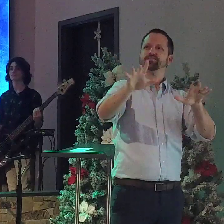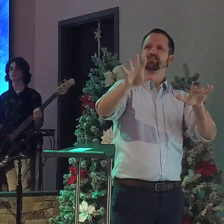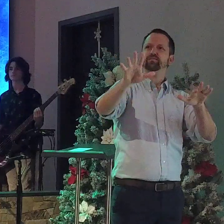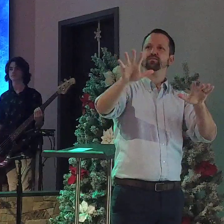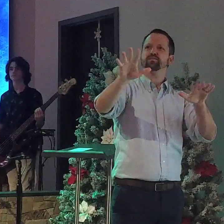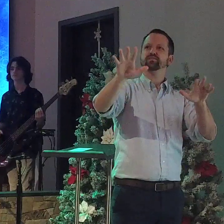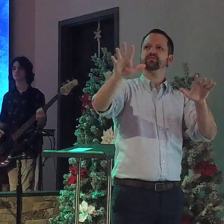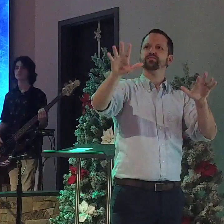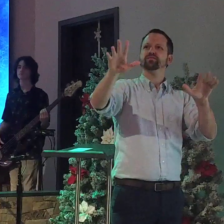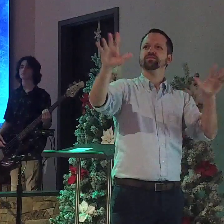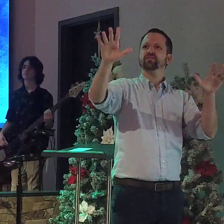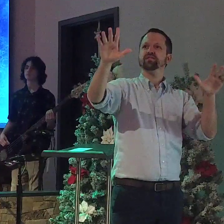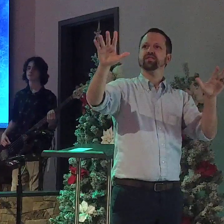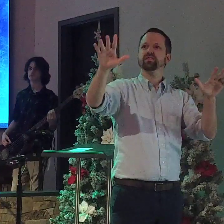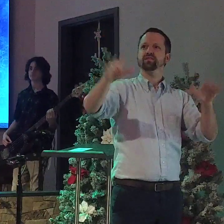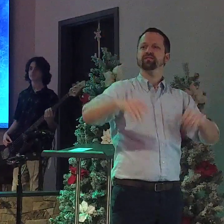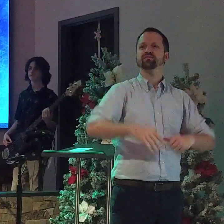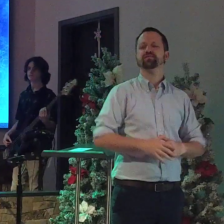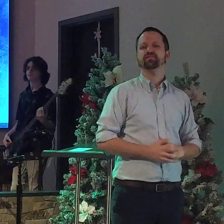Amen.